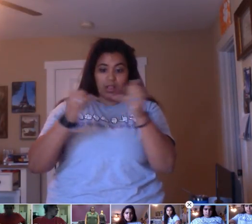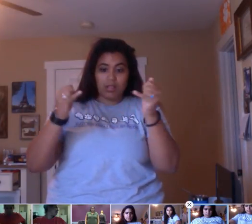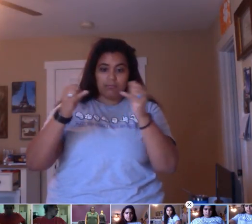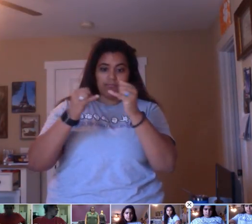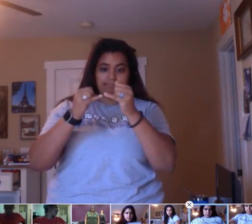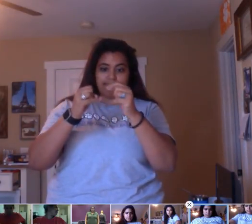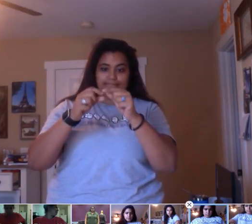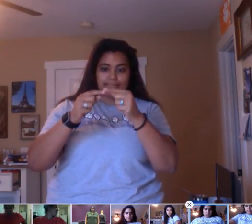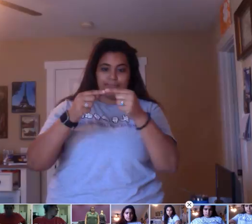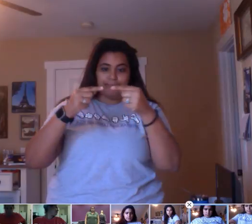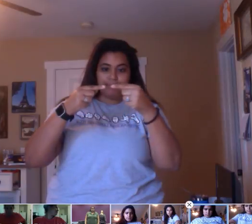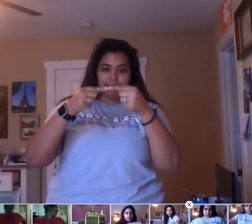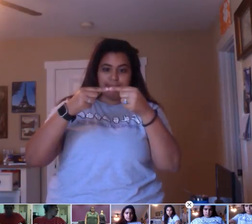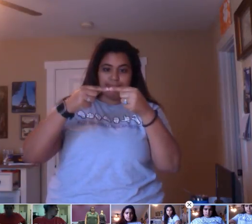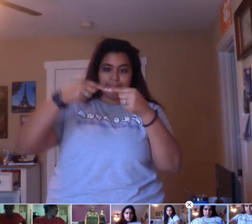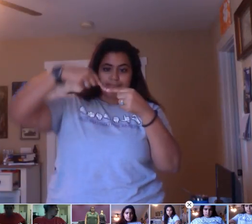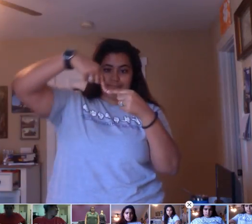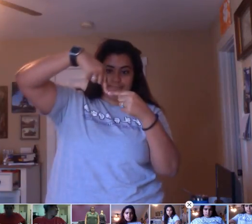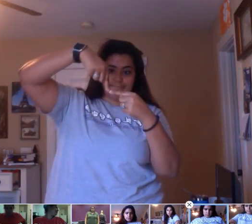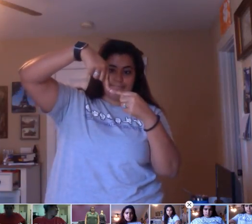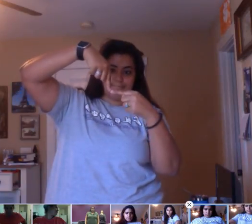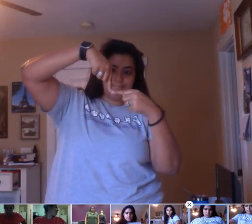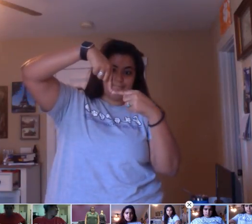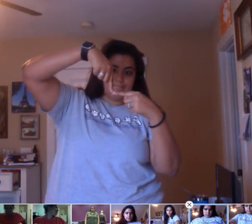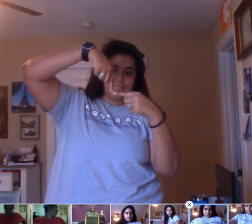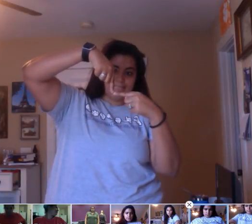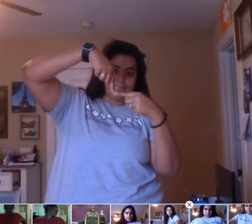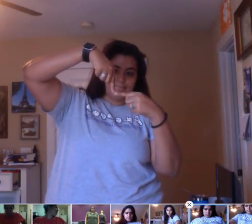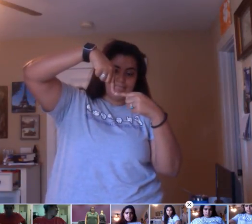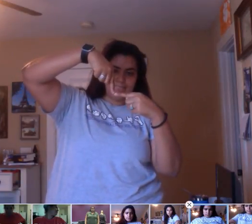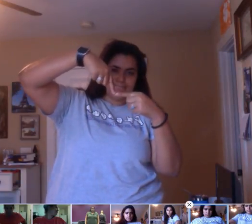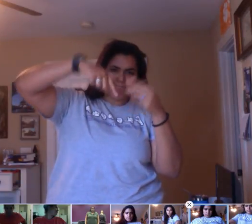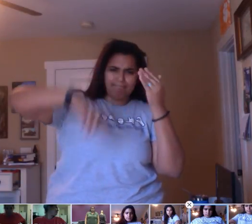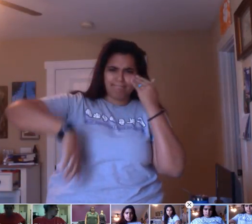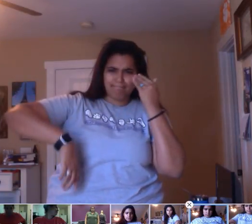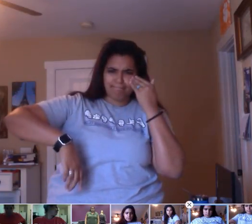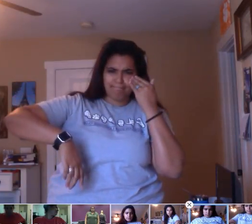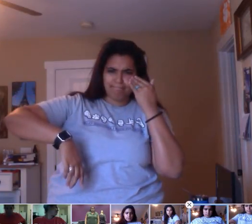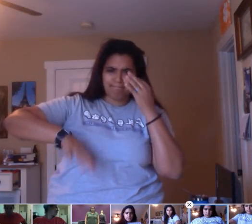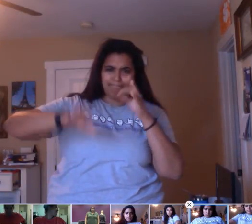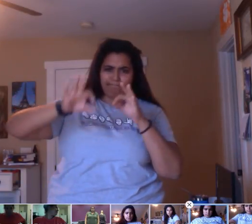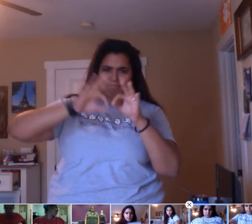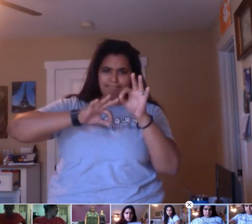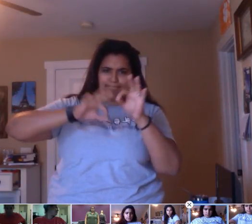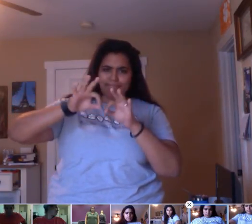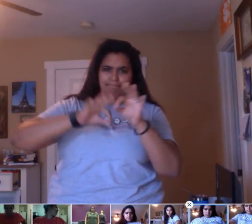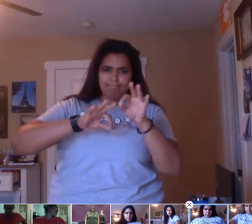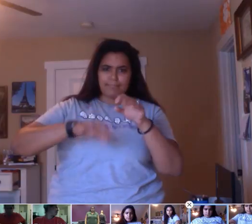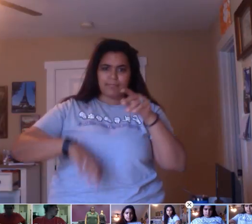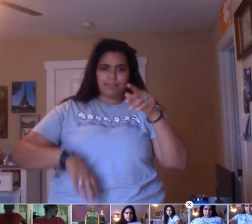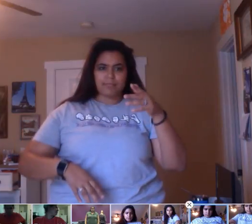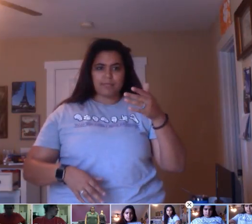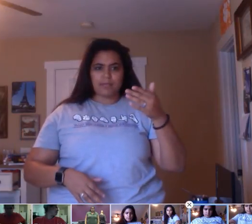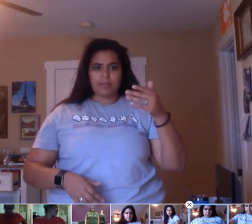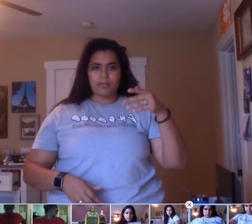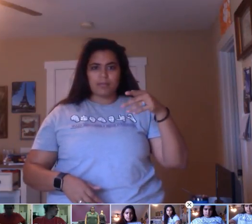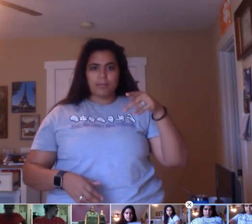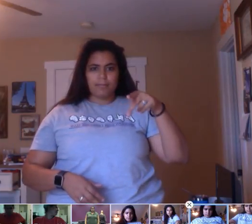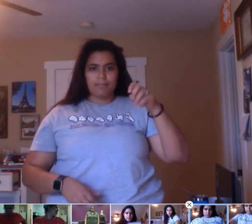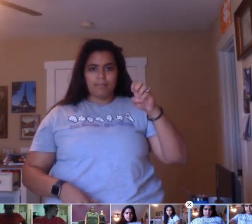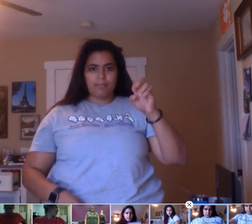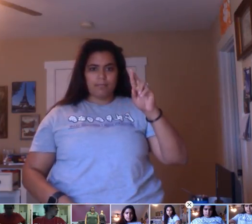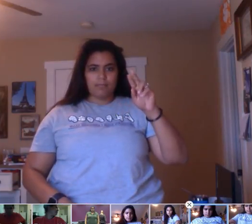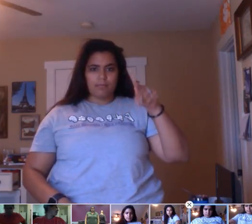straight across, and the other one going straight up, what happens is you get that right angle. You see